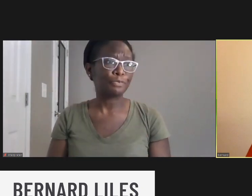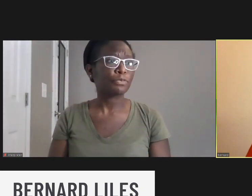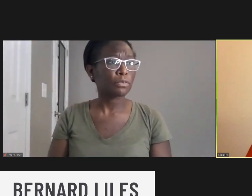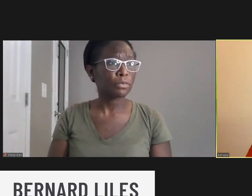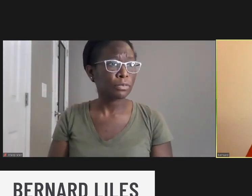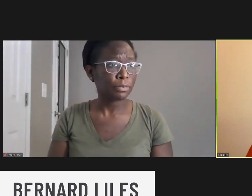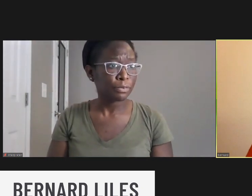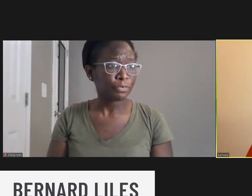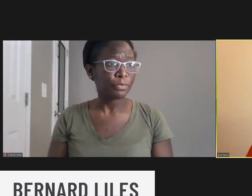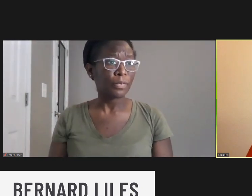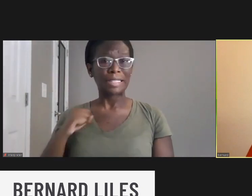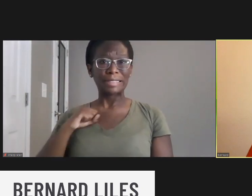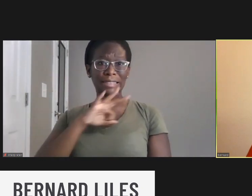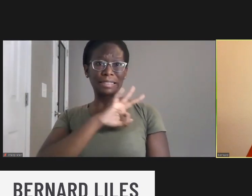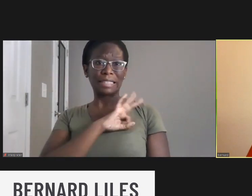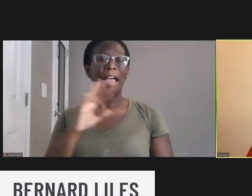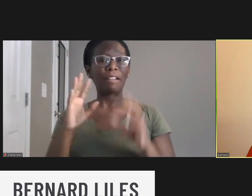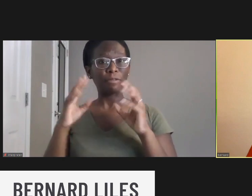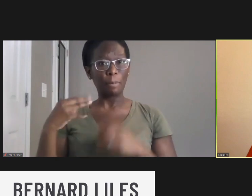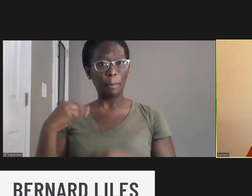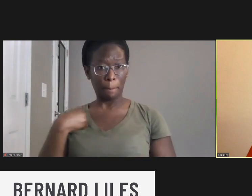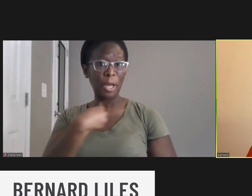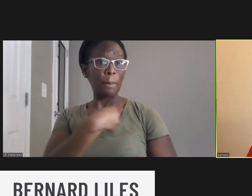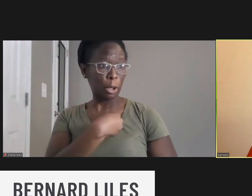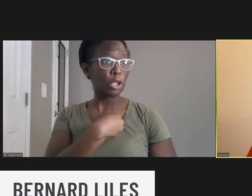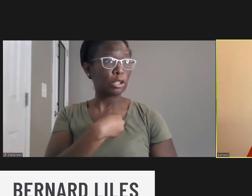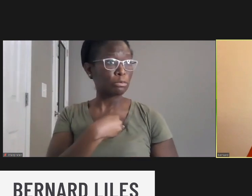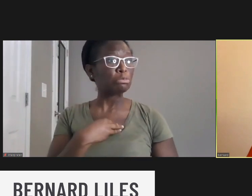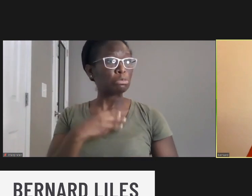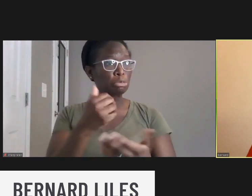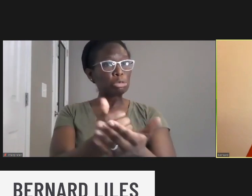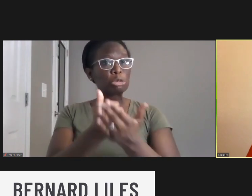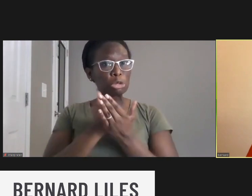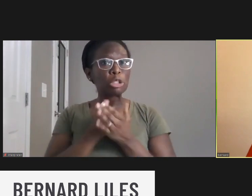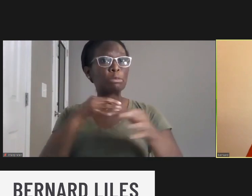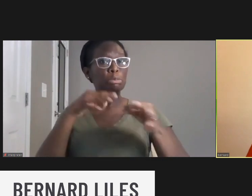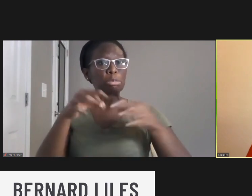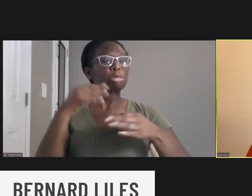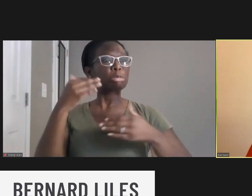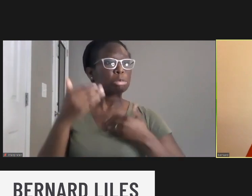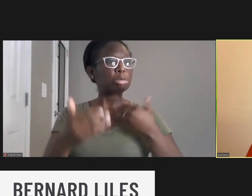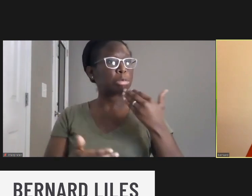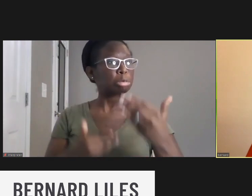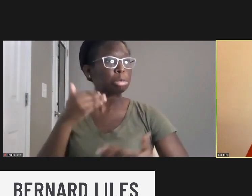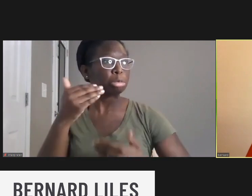A staff member walked me through the course of getting the job. If